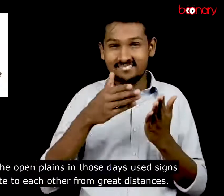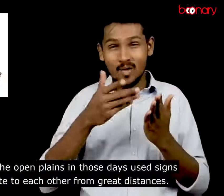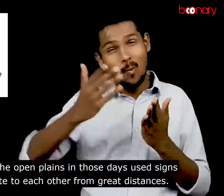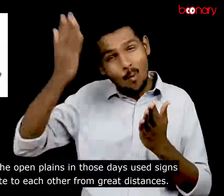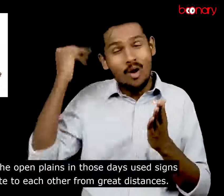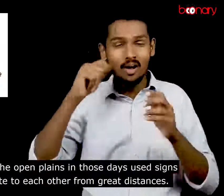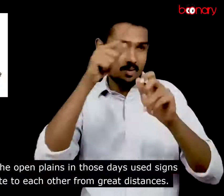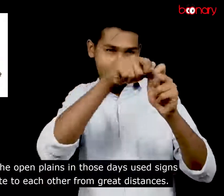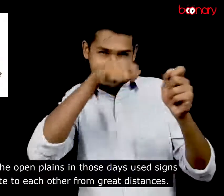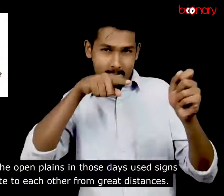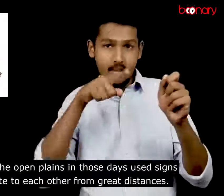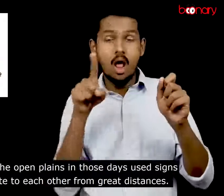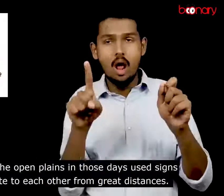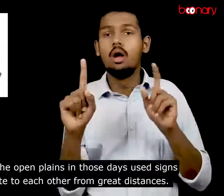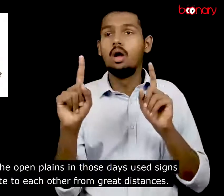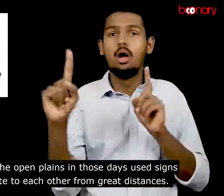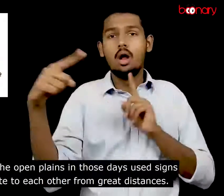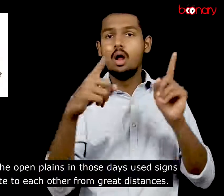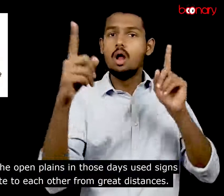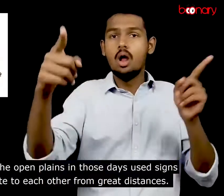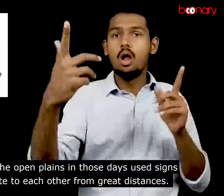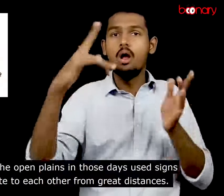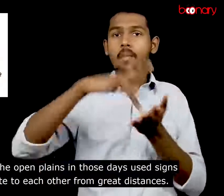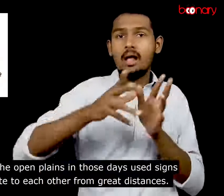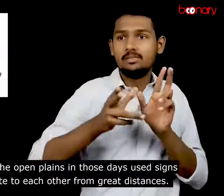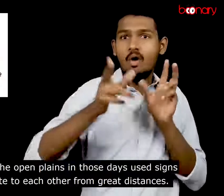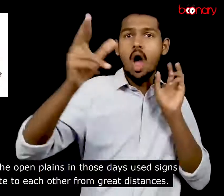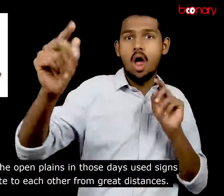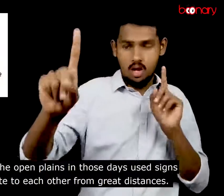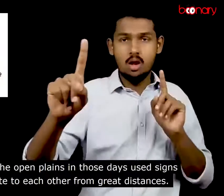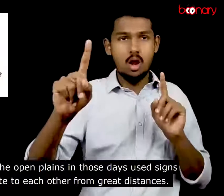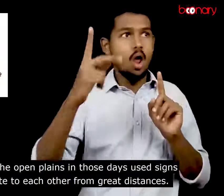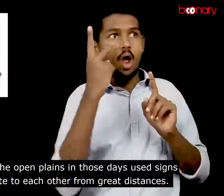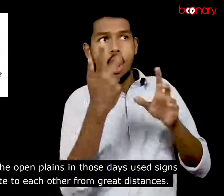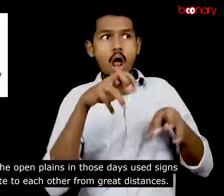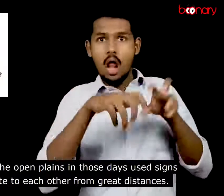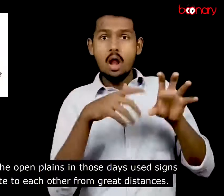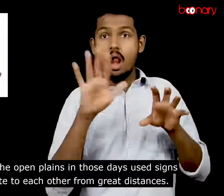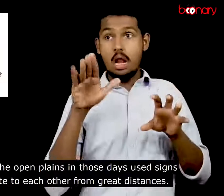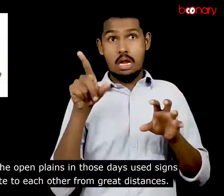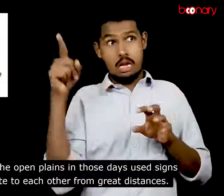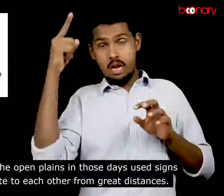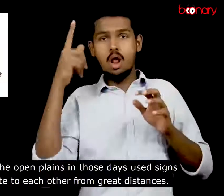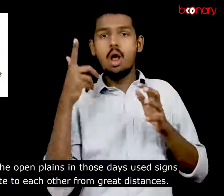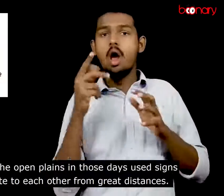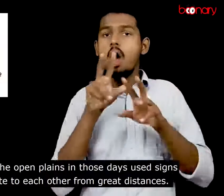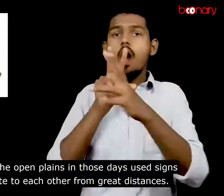the open plains in those days used signs to communicate to each other from